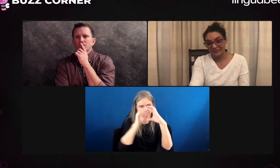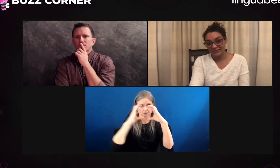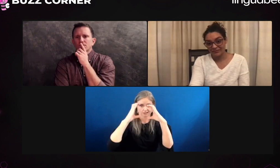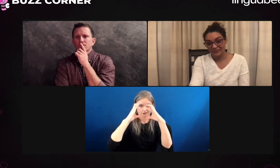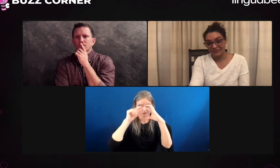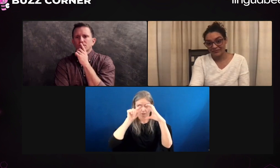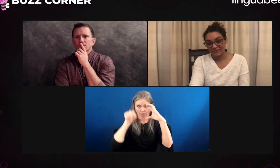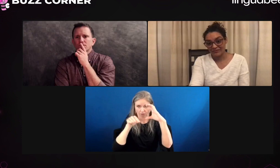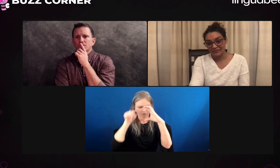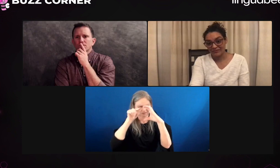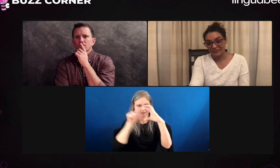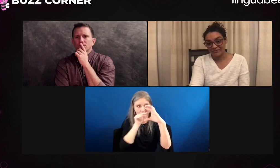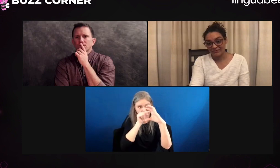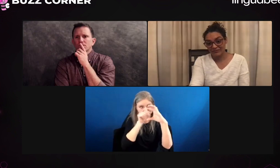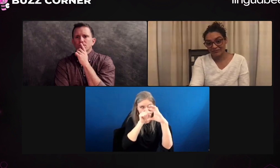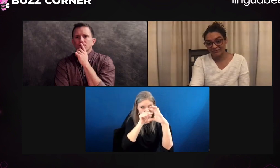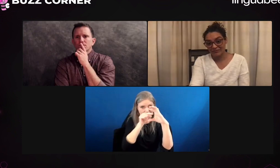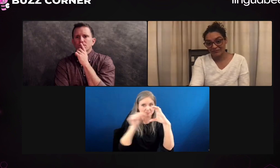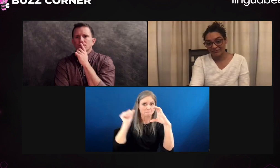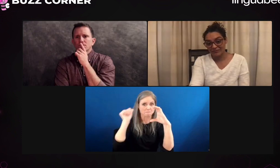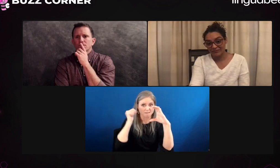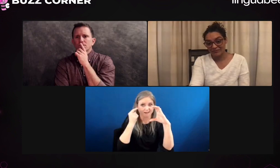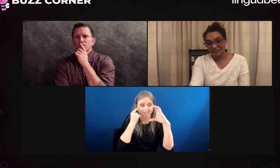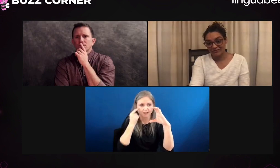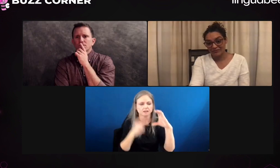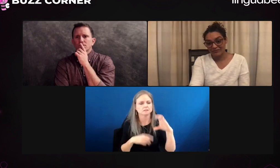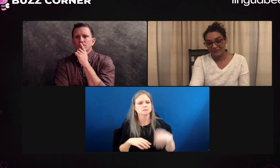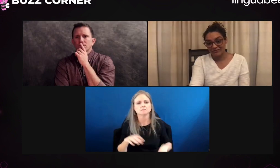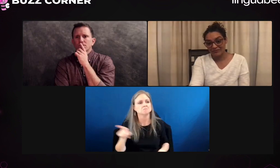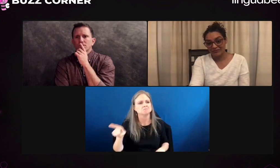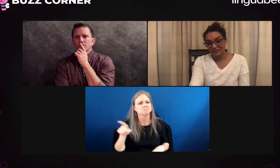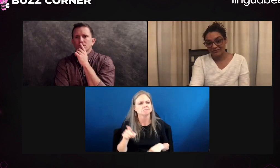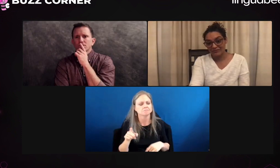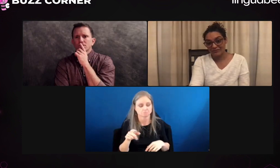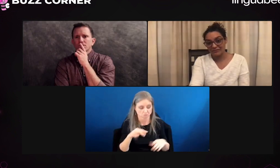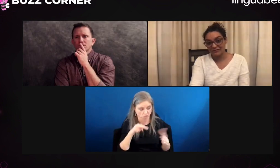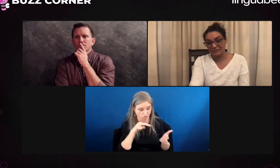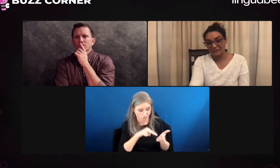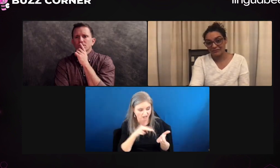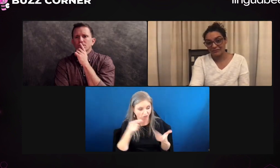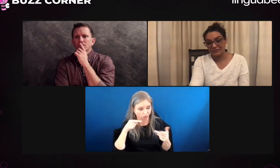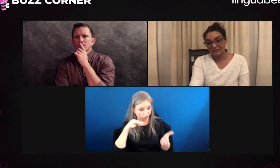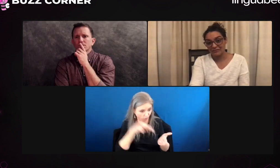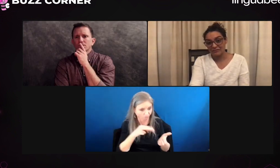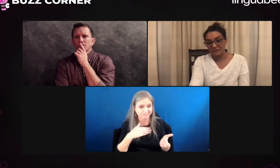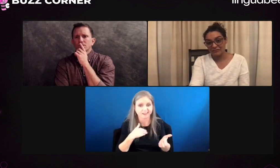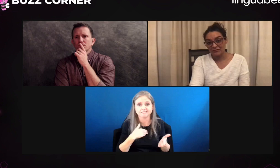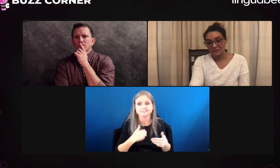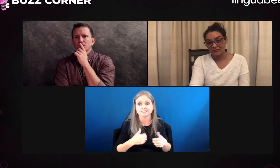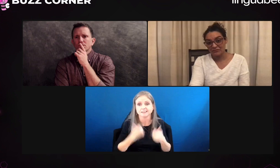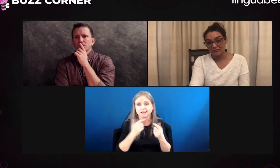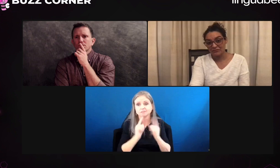area, not on this side of the eye, the cornea is over here, but behind the eye.